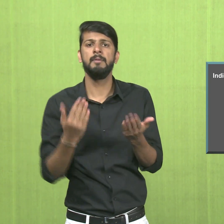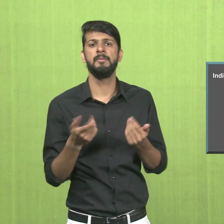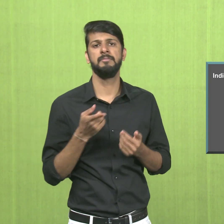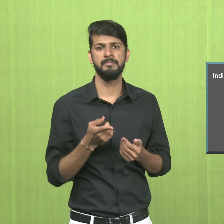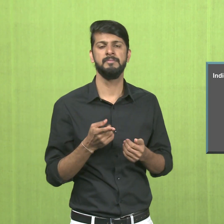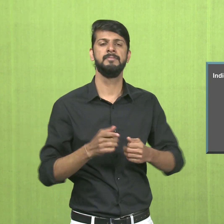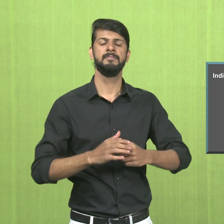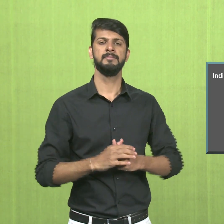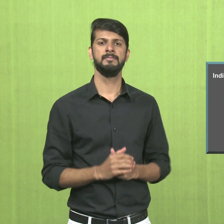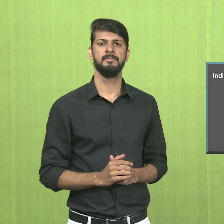liquid which we use to whiten clothes.